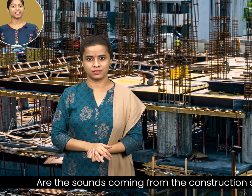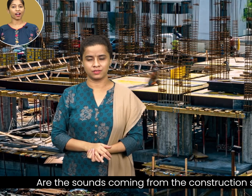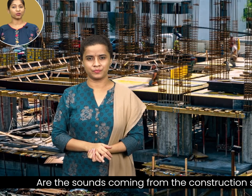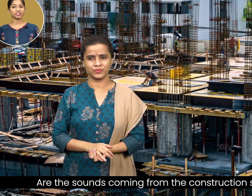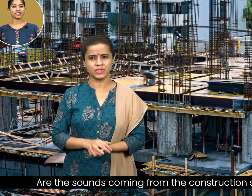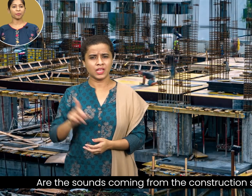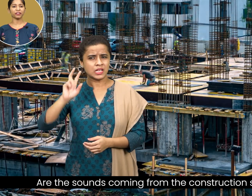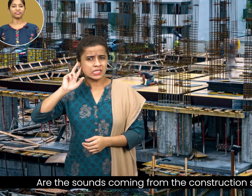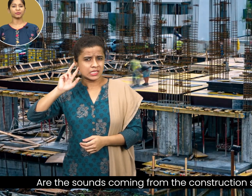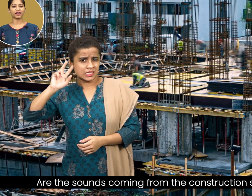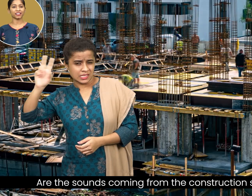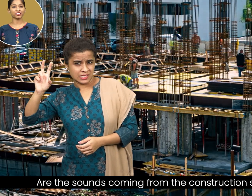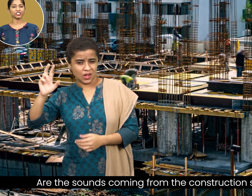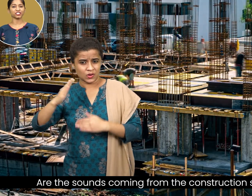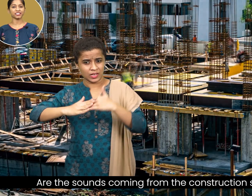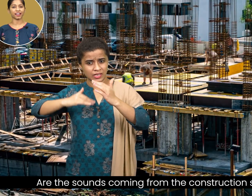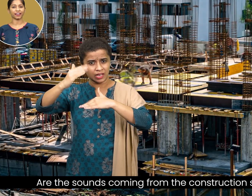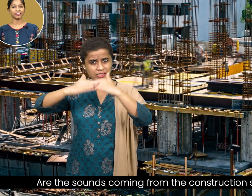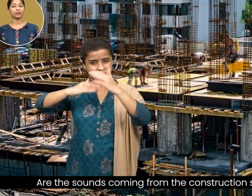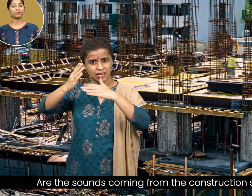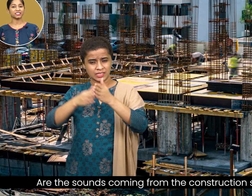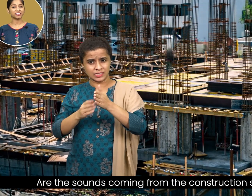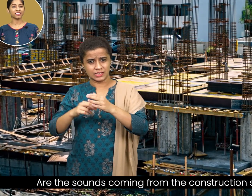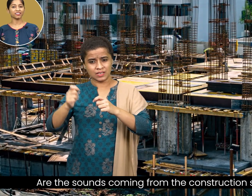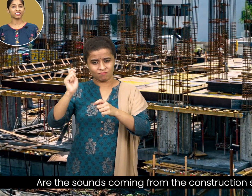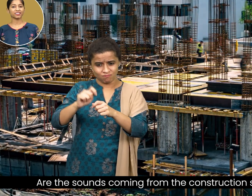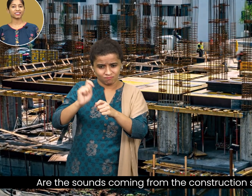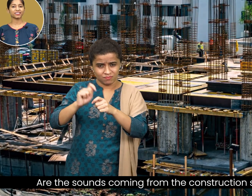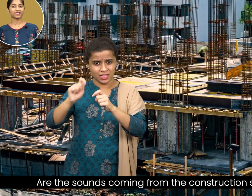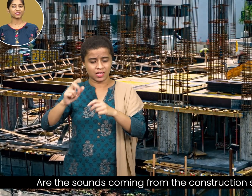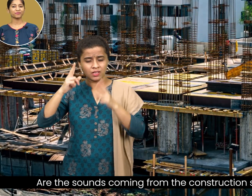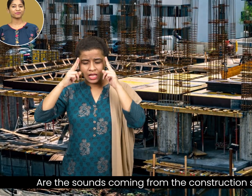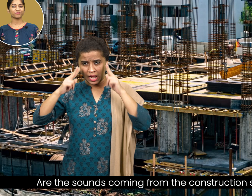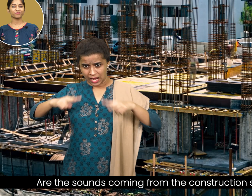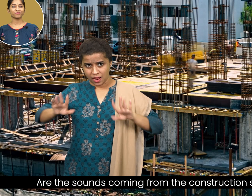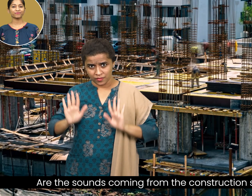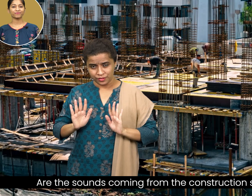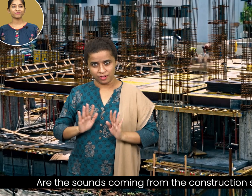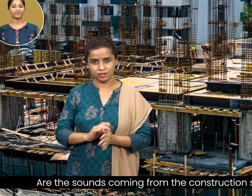Are the sounds coming from the construction site pleasing?